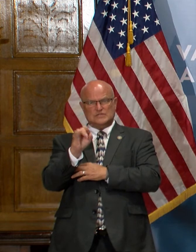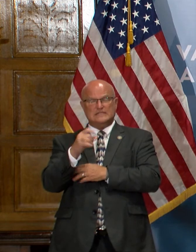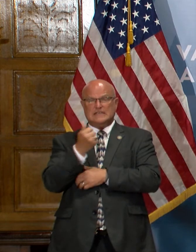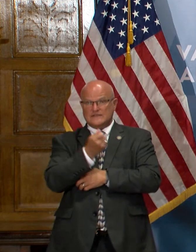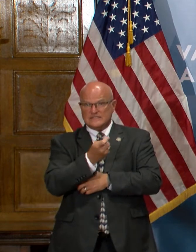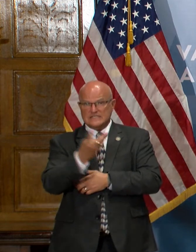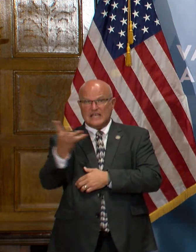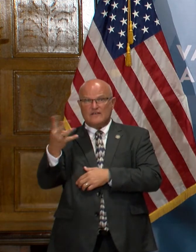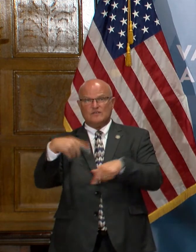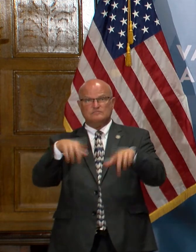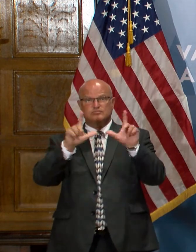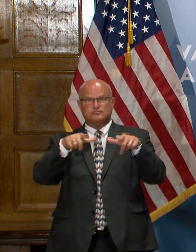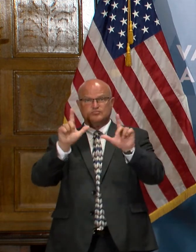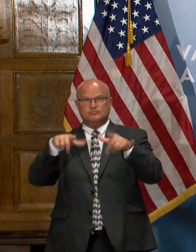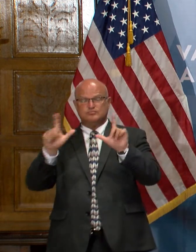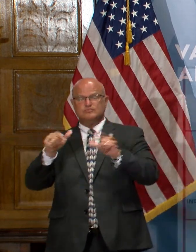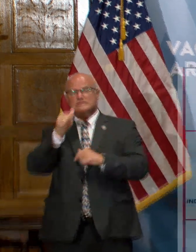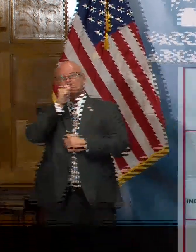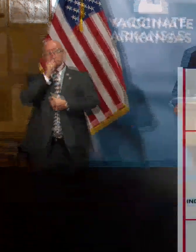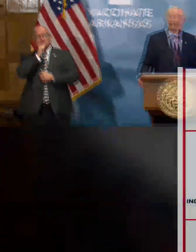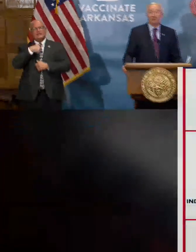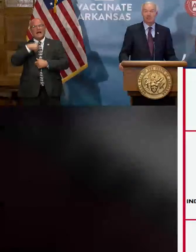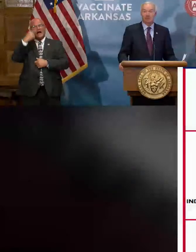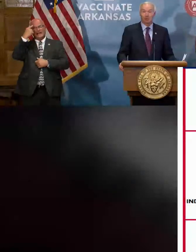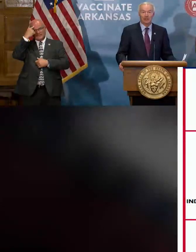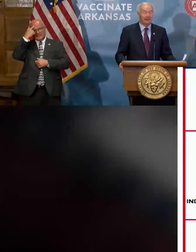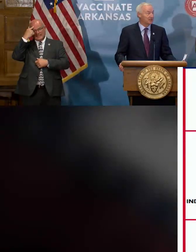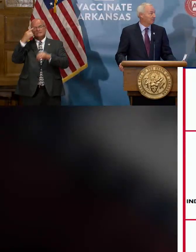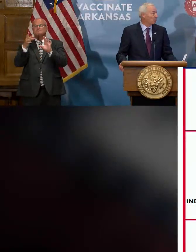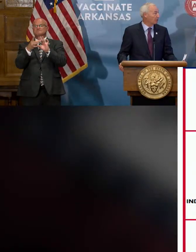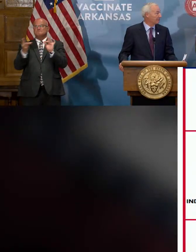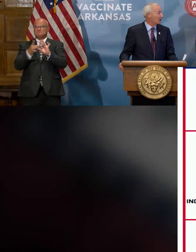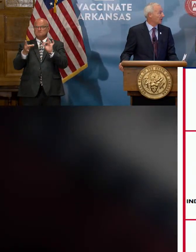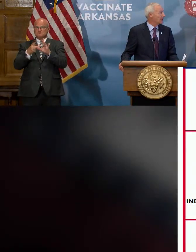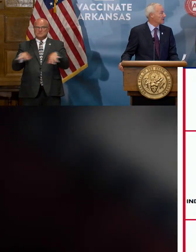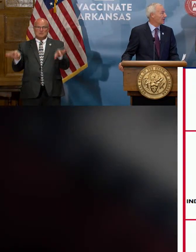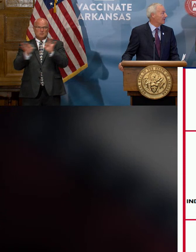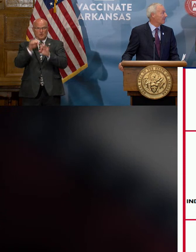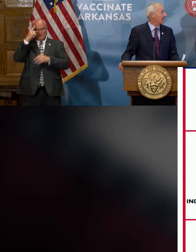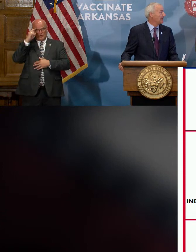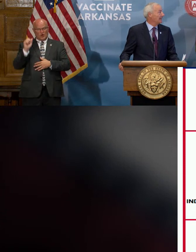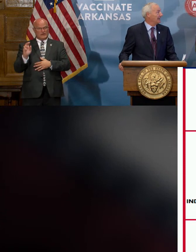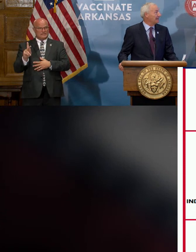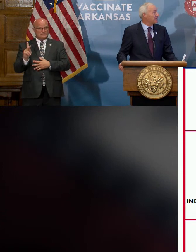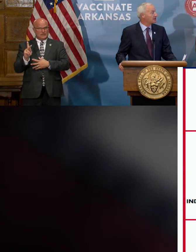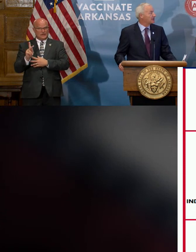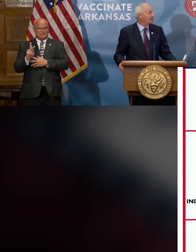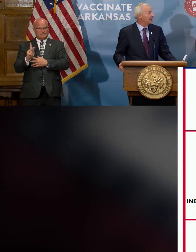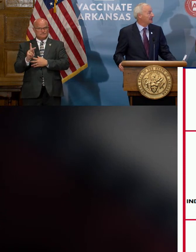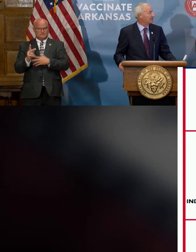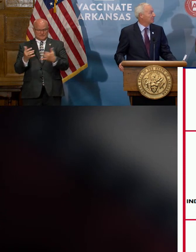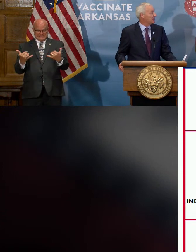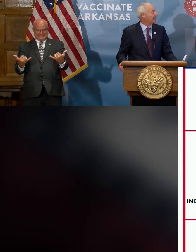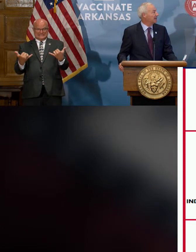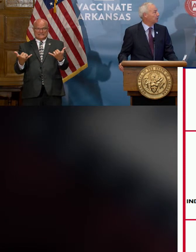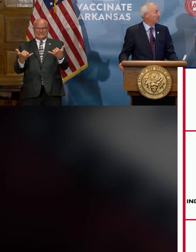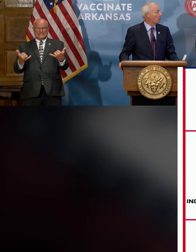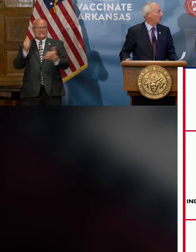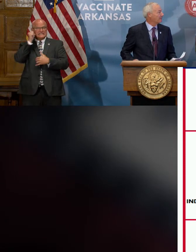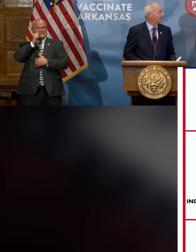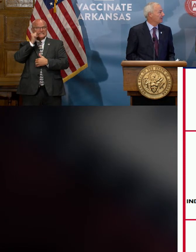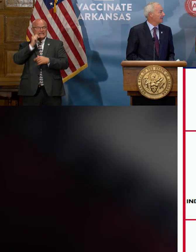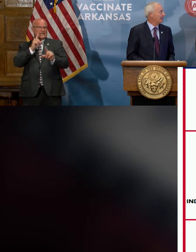of slides today, so be patient, but I think it tells a story that's important for Arkansas. And this is the